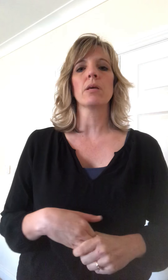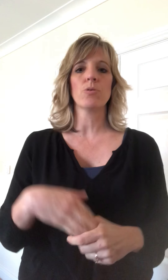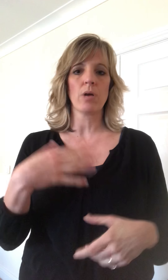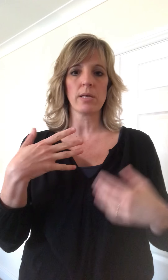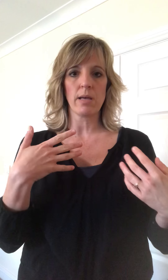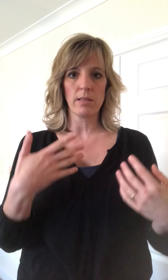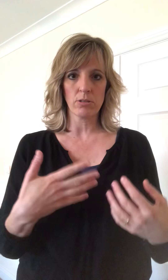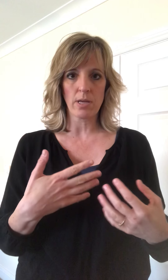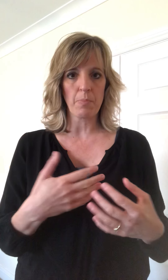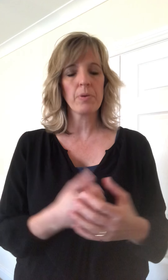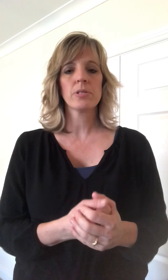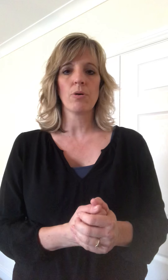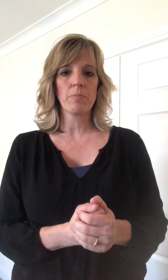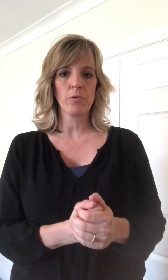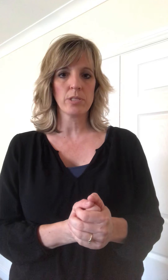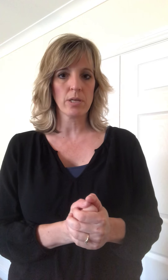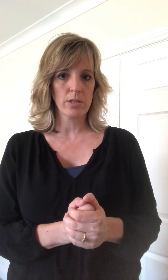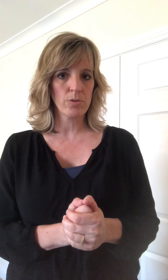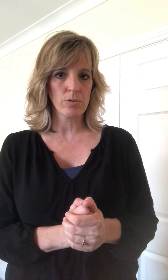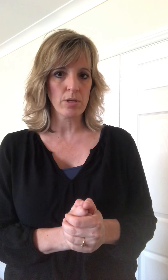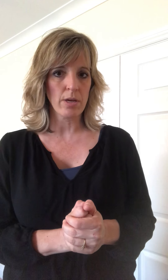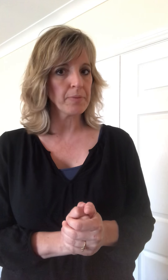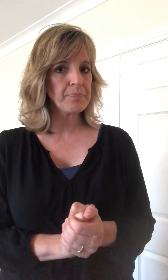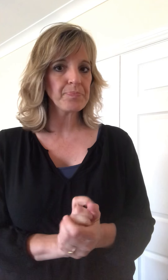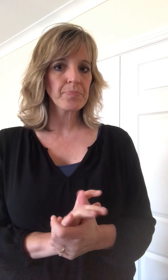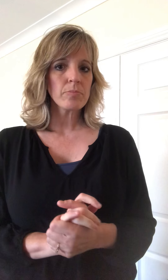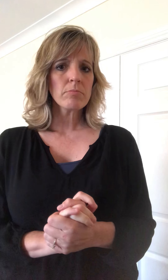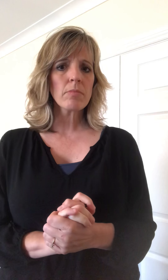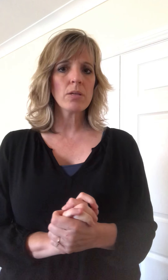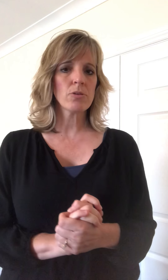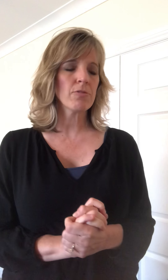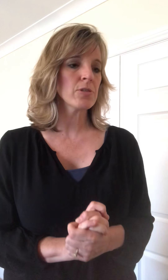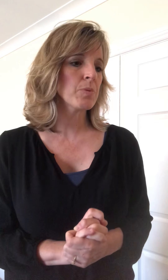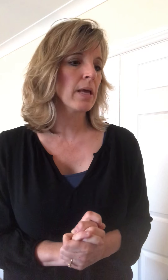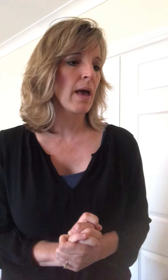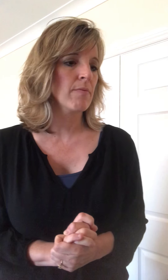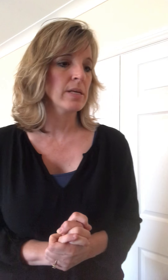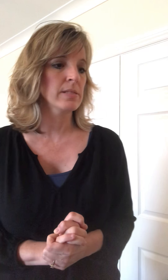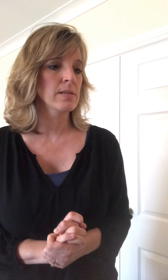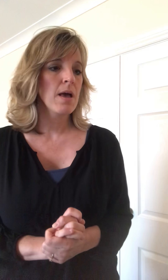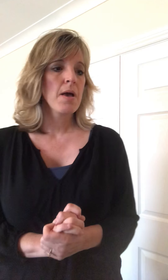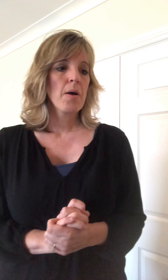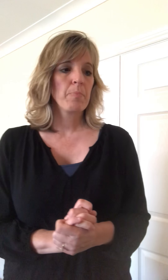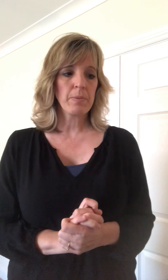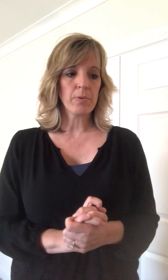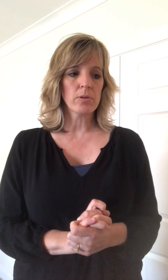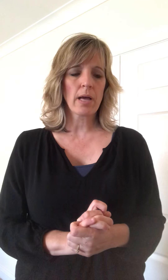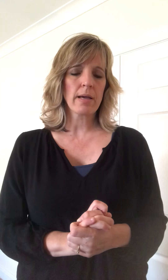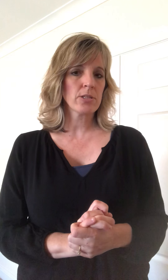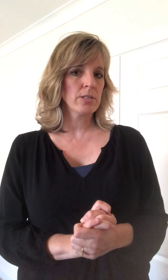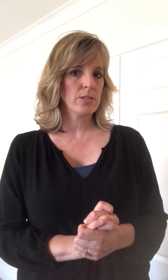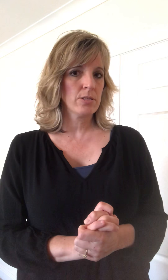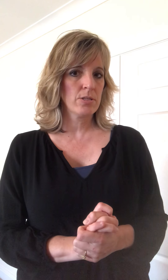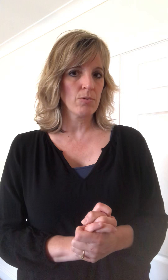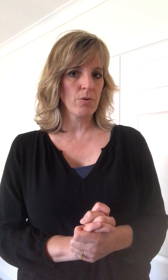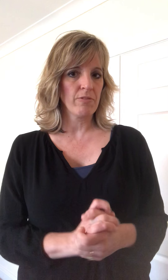you guys had looked up. So I'm going to include those on there. So the first one I have is people. I actually don't know if